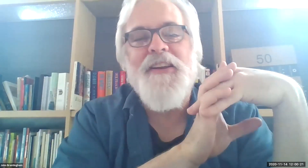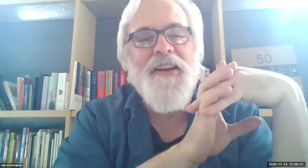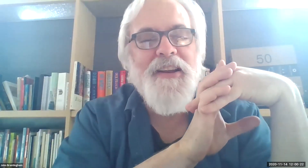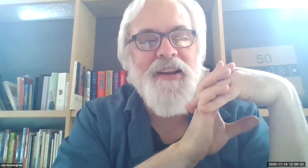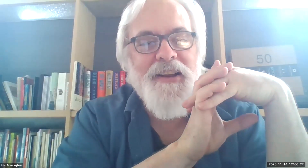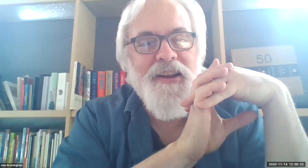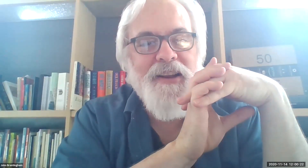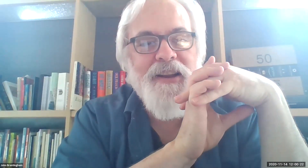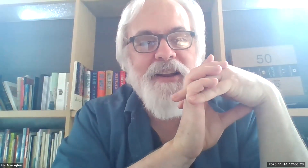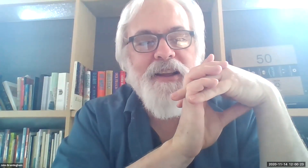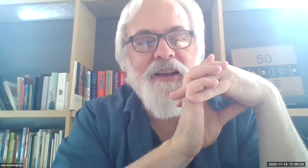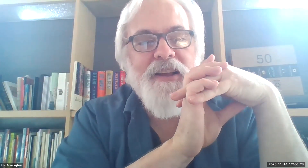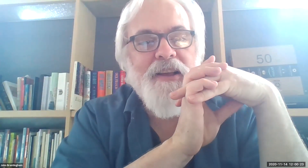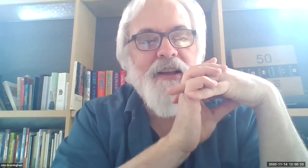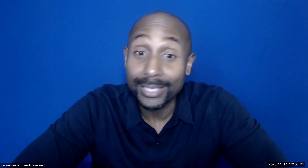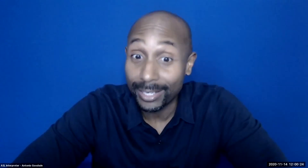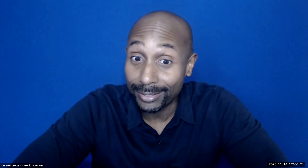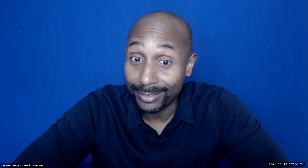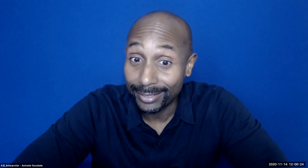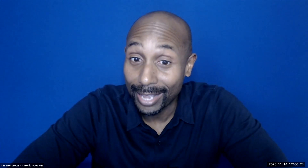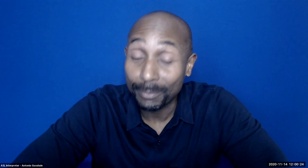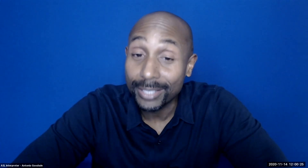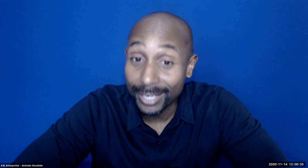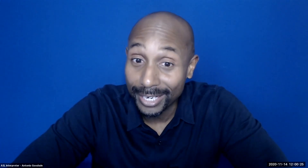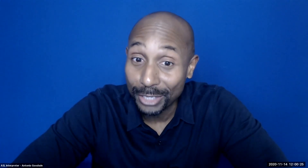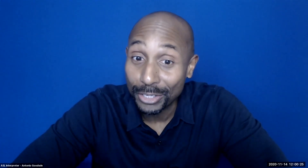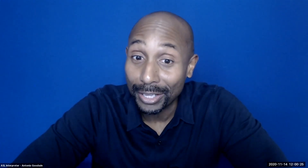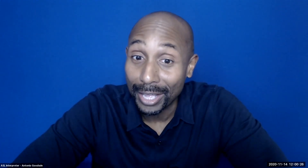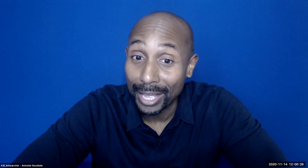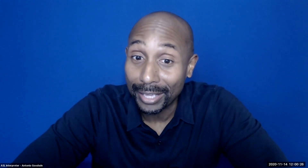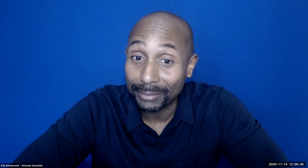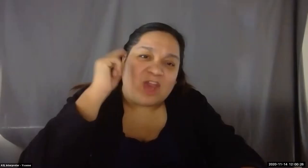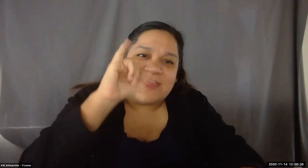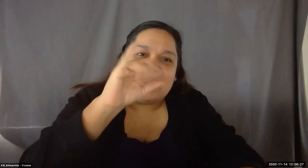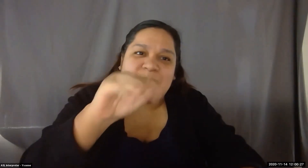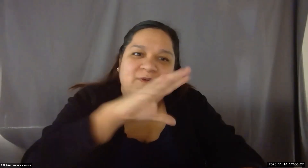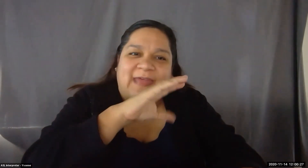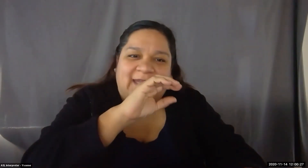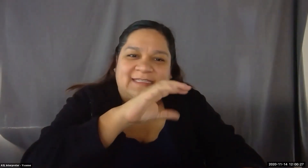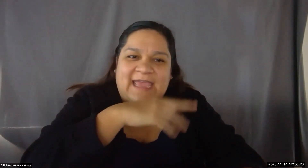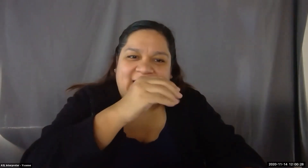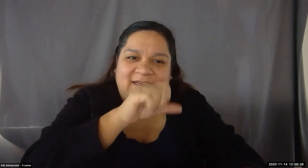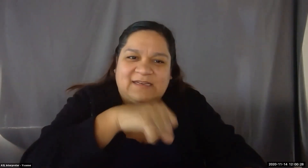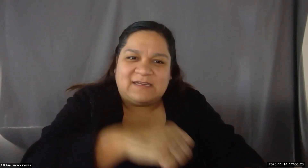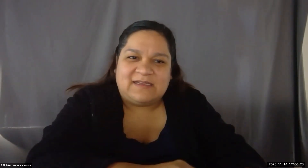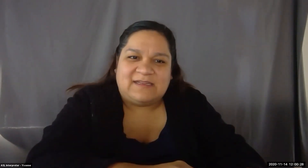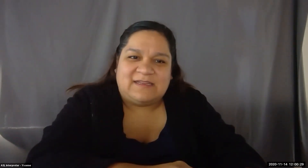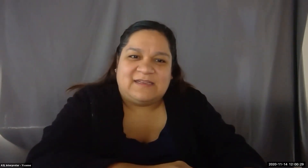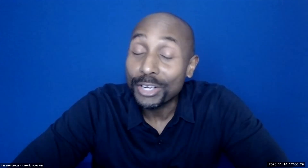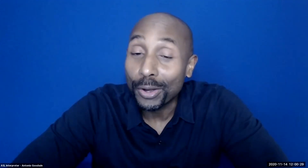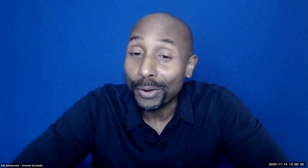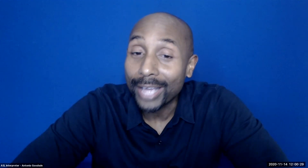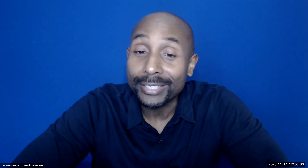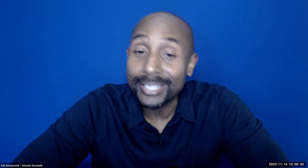Antonio, where are you at right now? Where am I sitting? Well, like, where are you? Like, because I heard like you moved out of state.